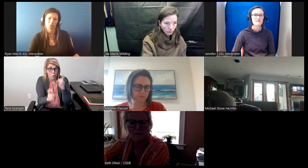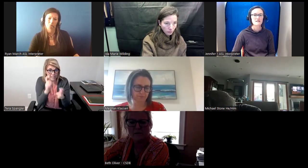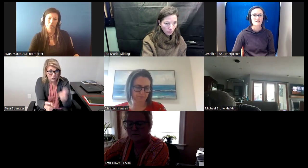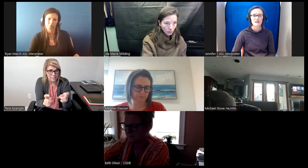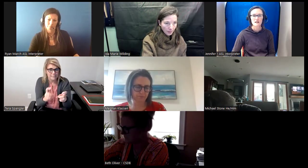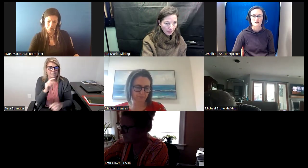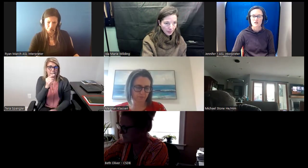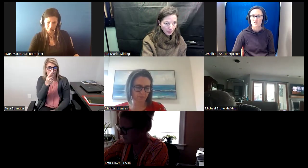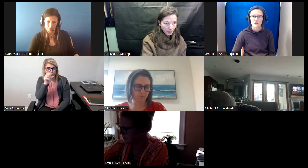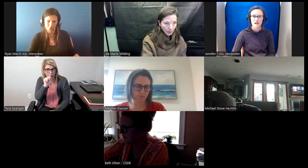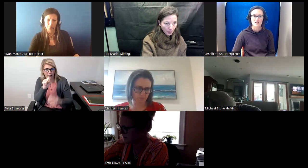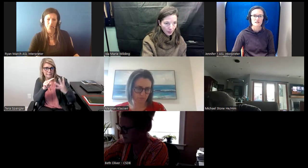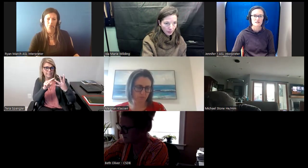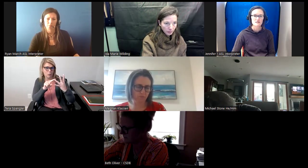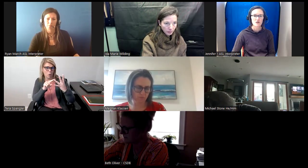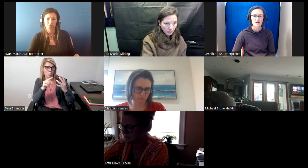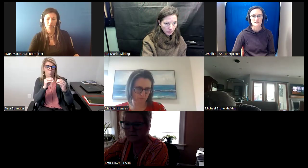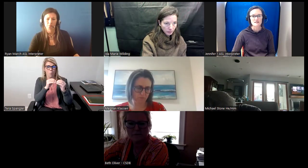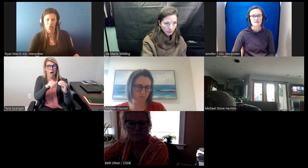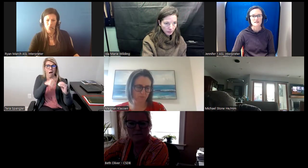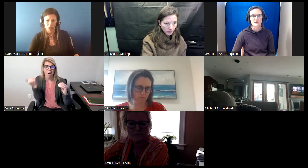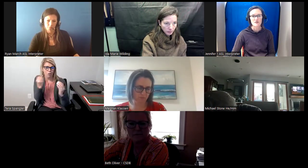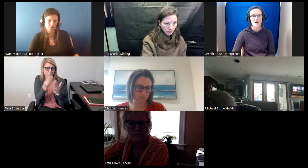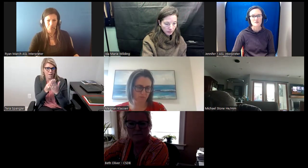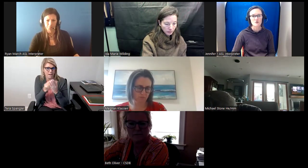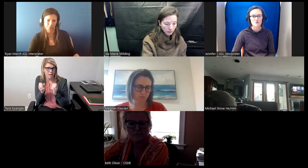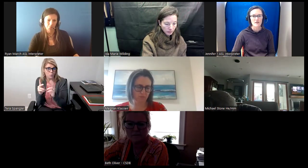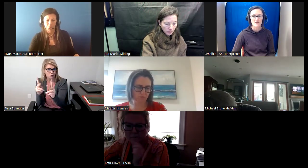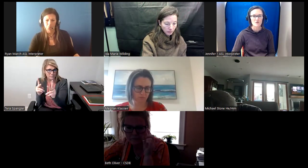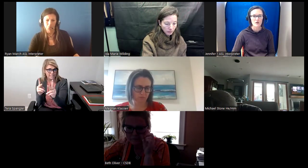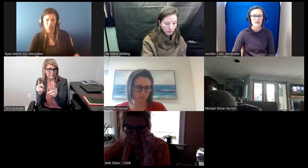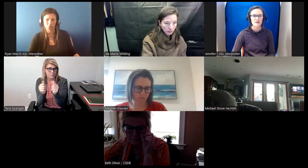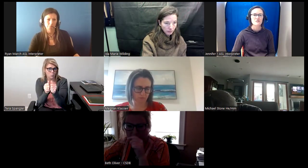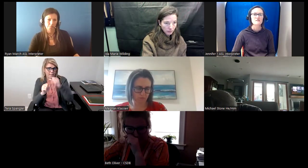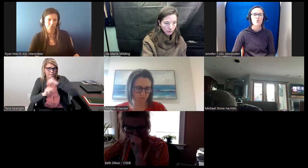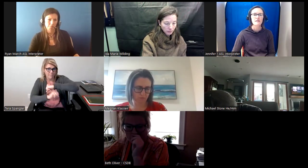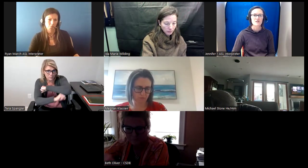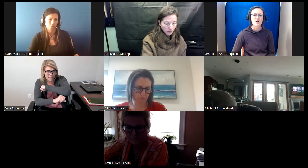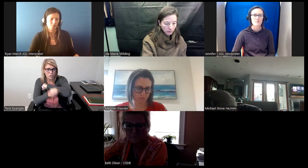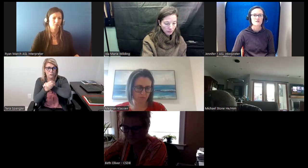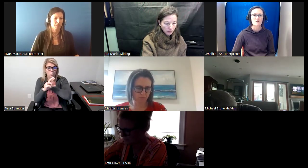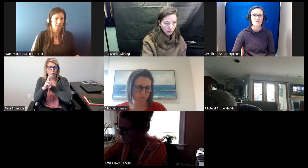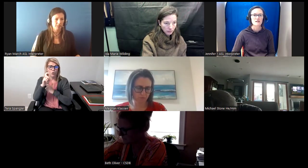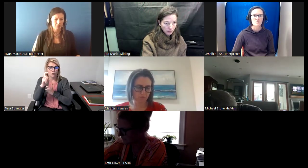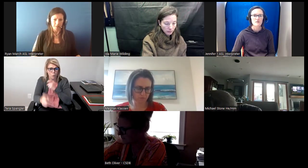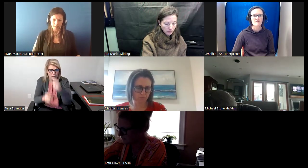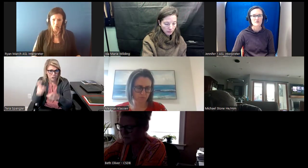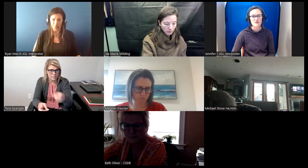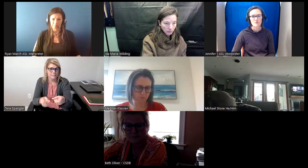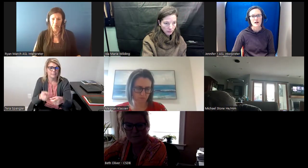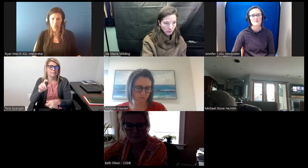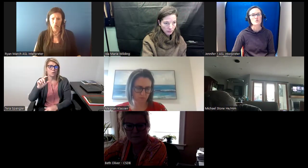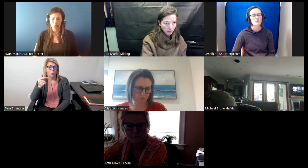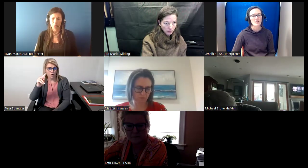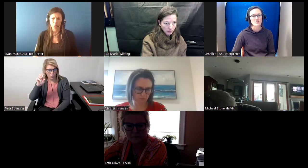more actively seeking donations, grants, etc. Also goes with that third one. Just more financial opportunities with a